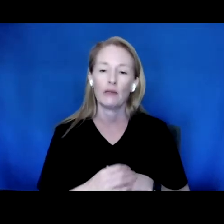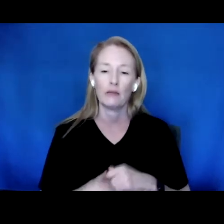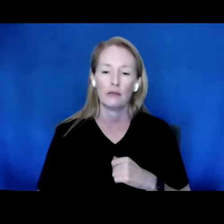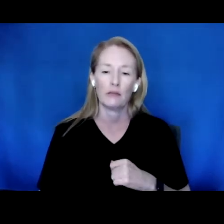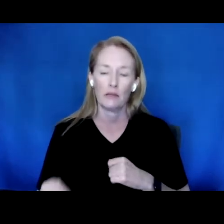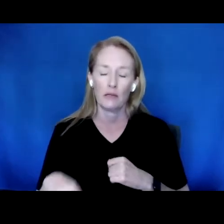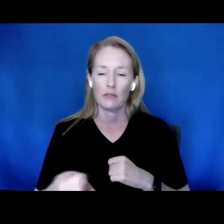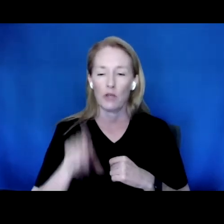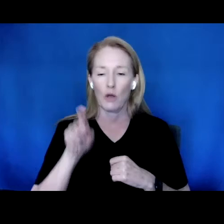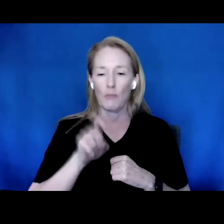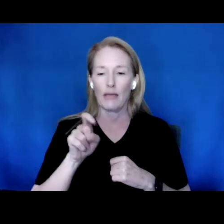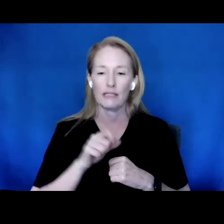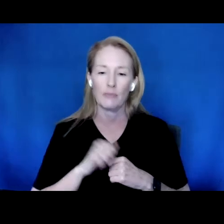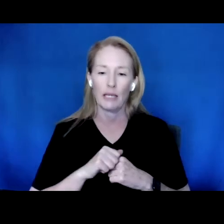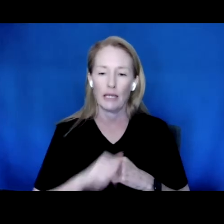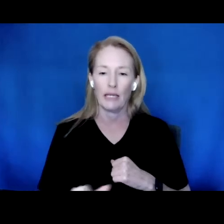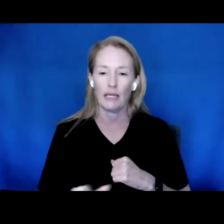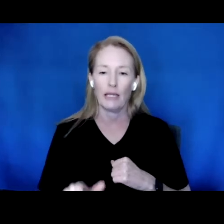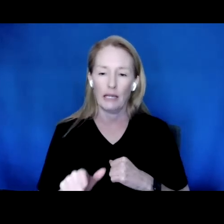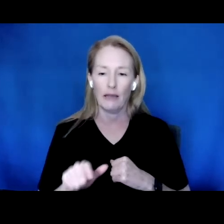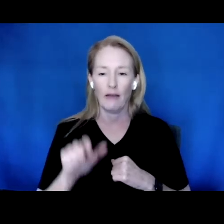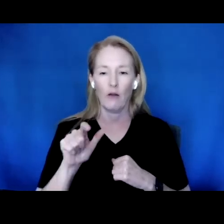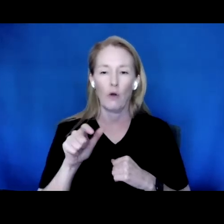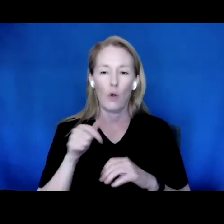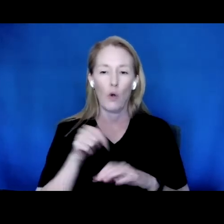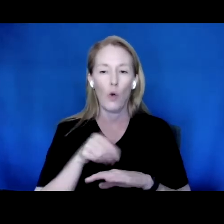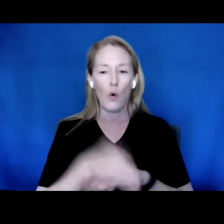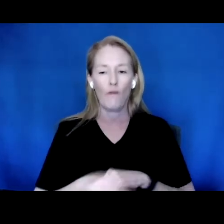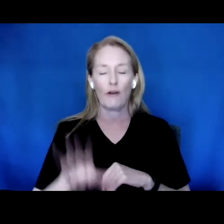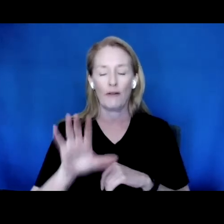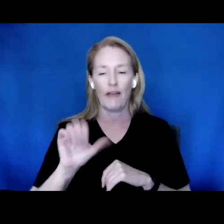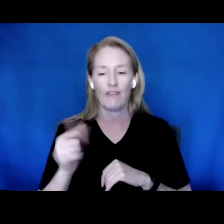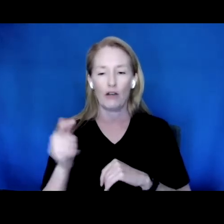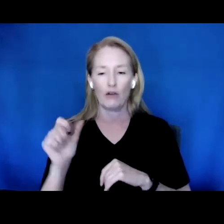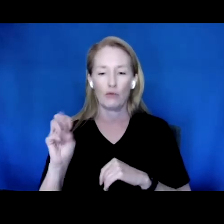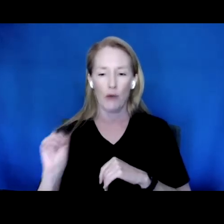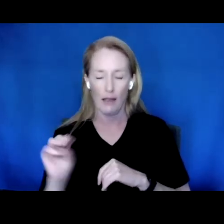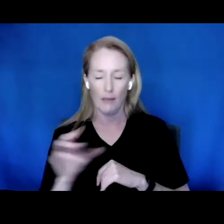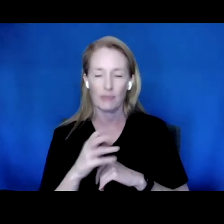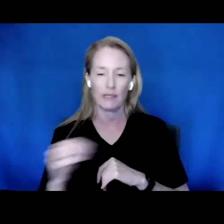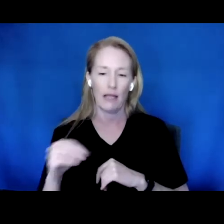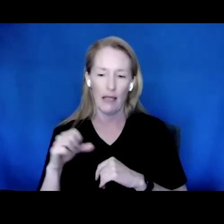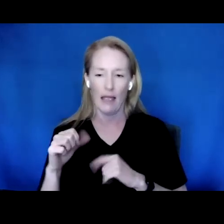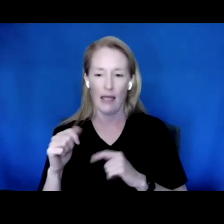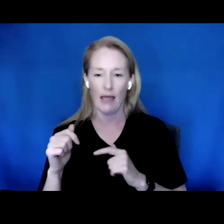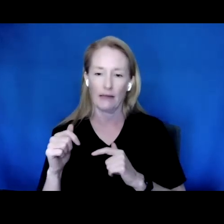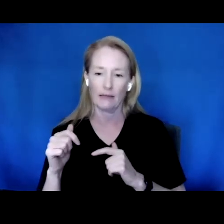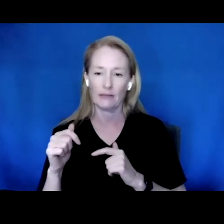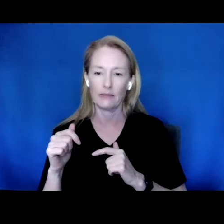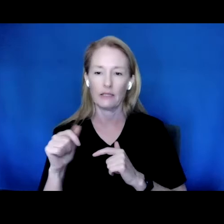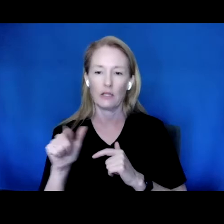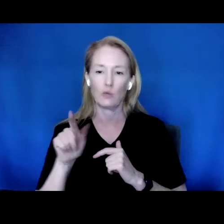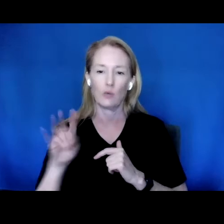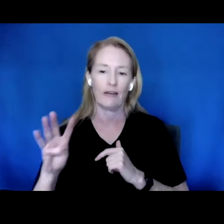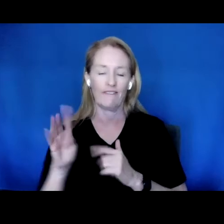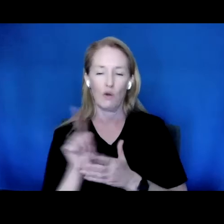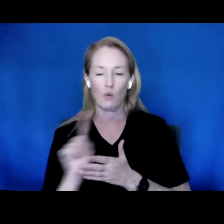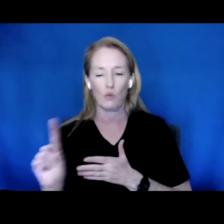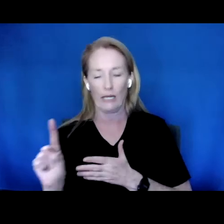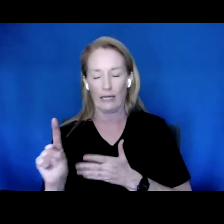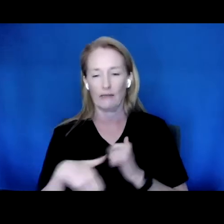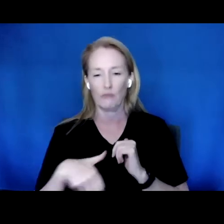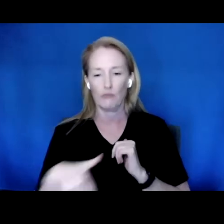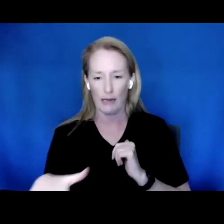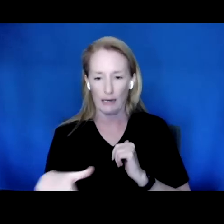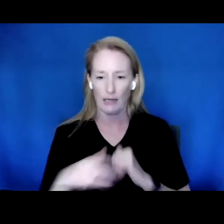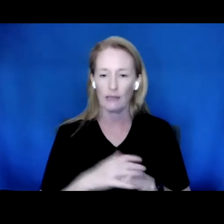500 grams or more. And then for an infant death, they needed to be 500 grams, and then to be classified